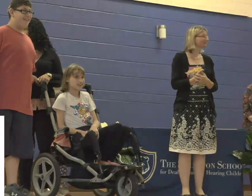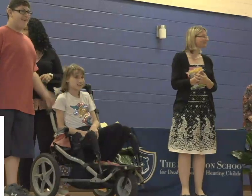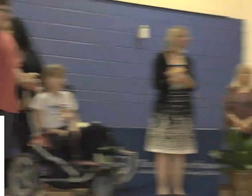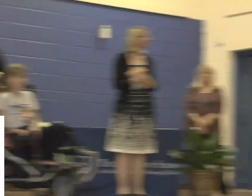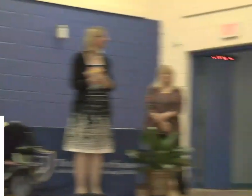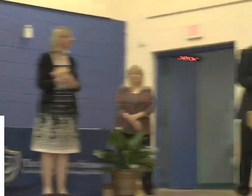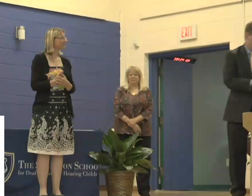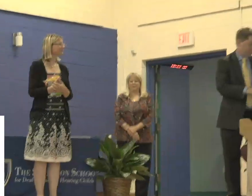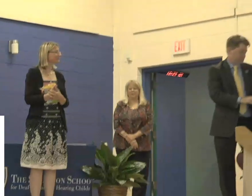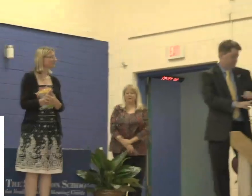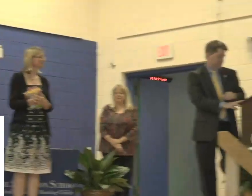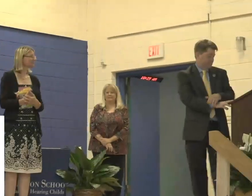Okay.